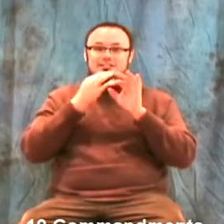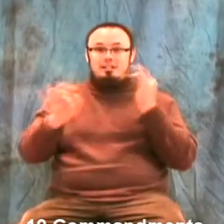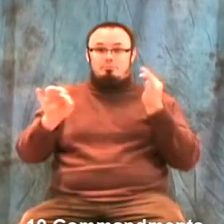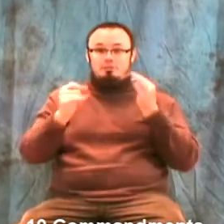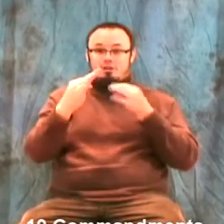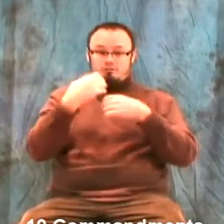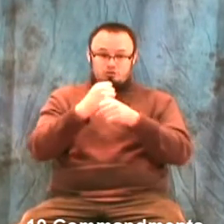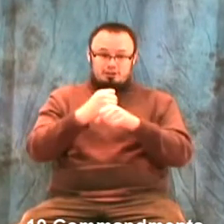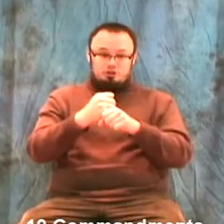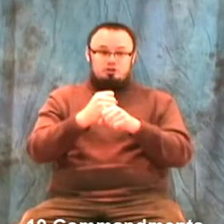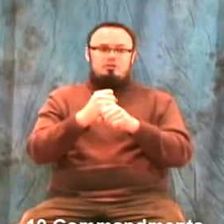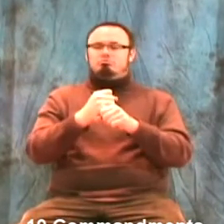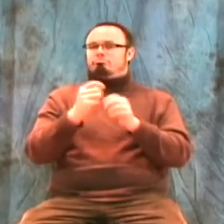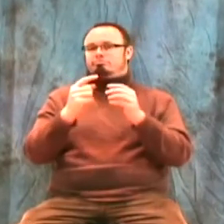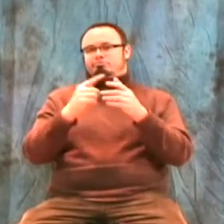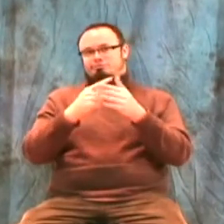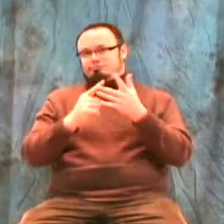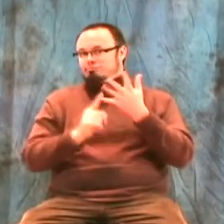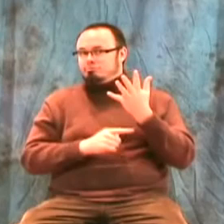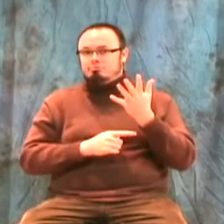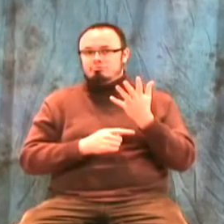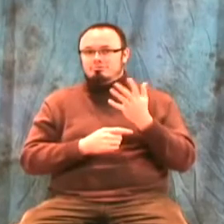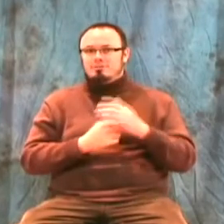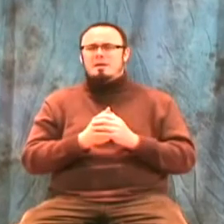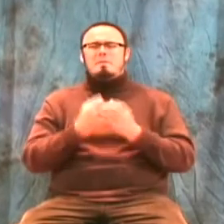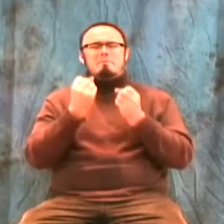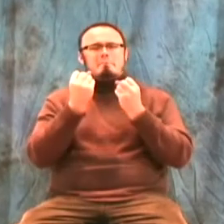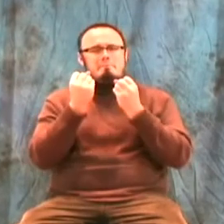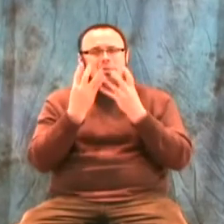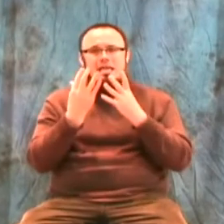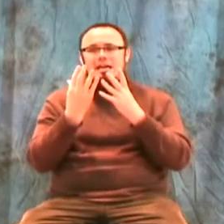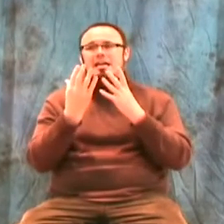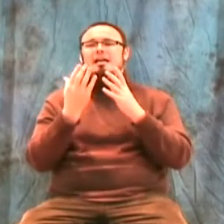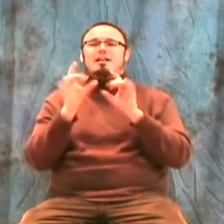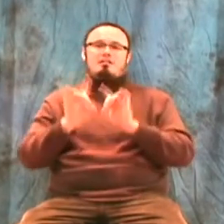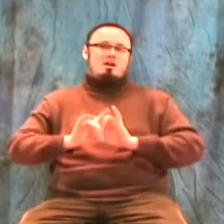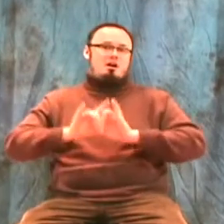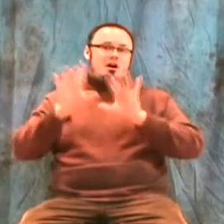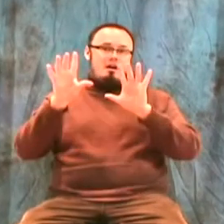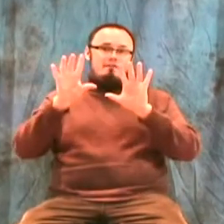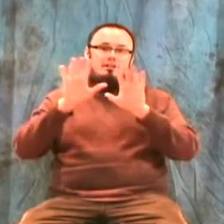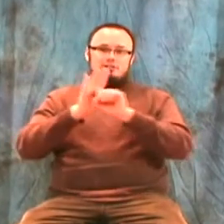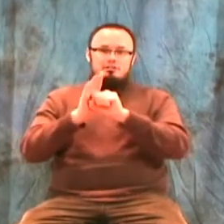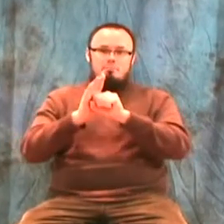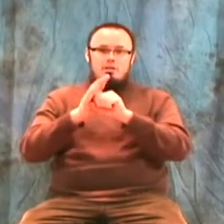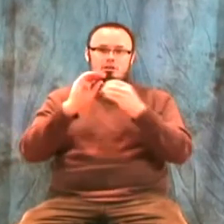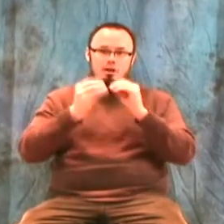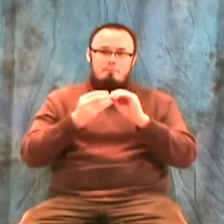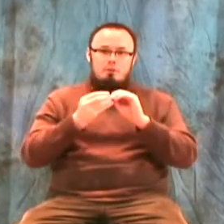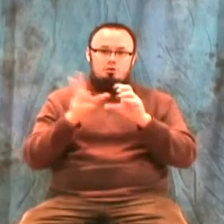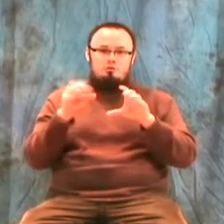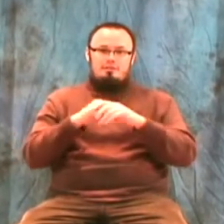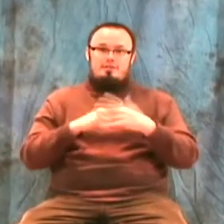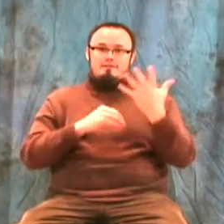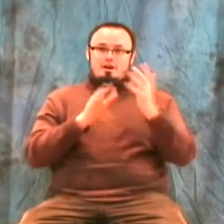etc. There are many other obviously symbolic numbers scattered throughout the 5 books of Moses,